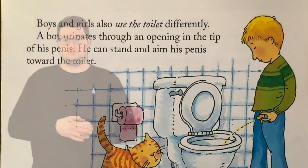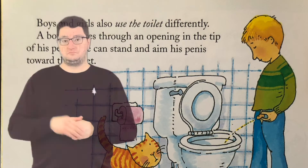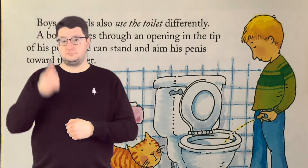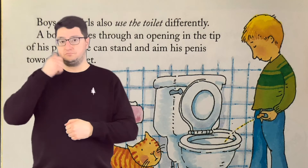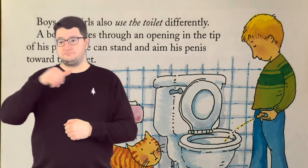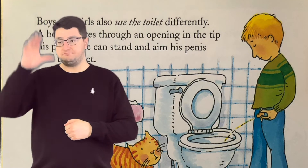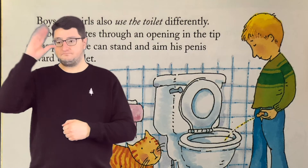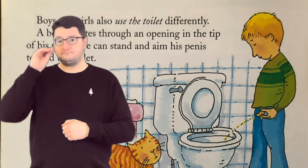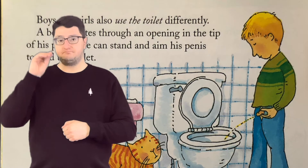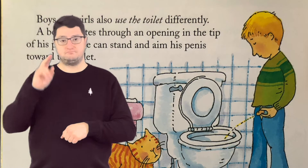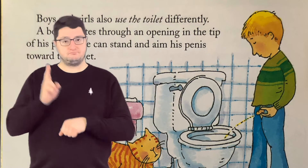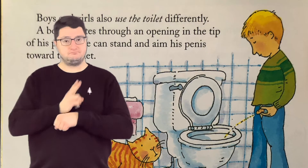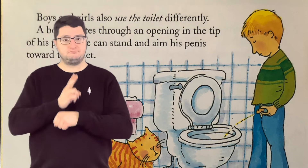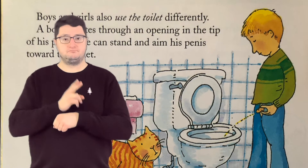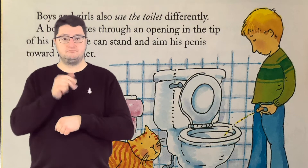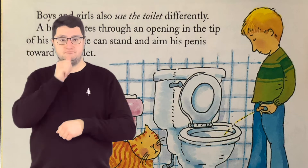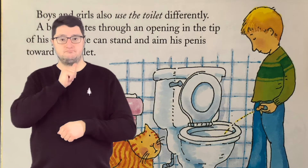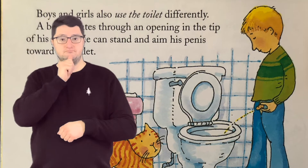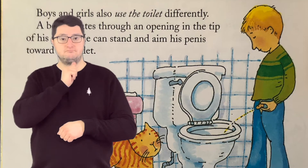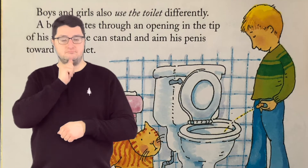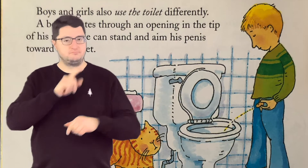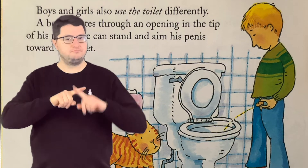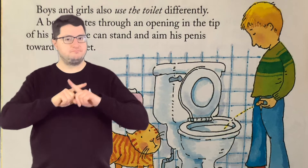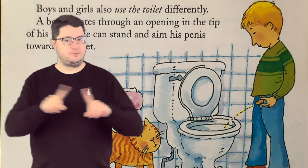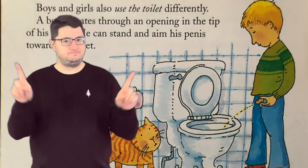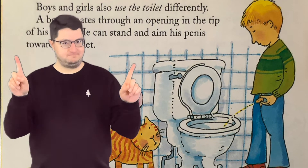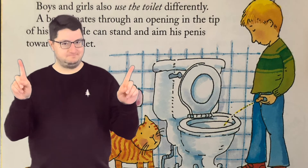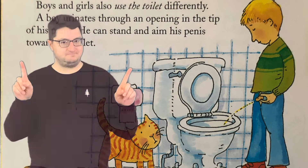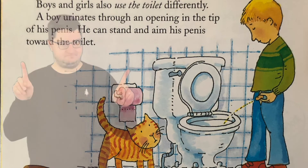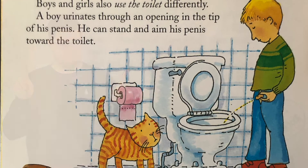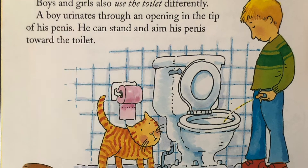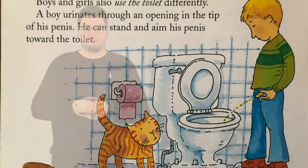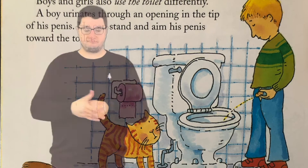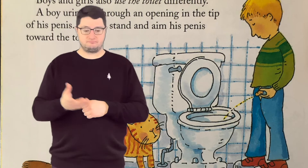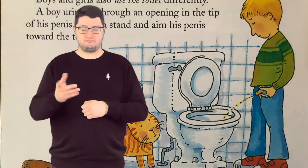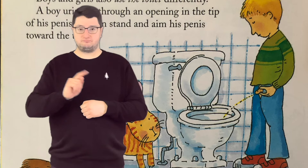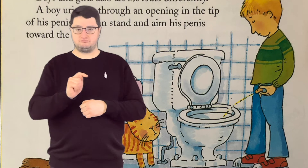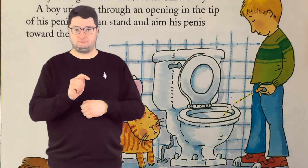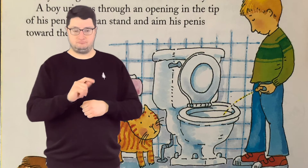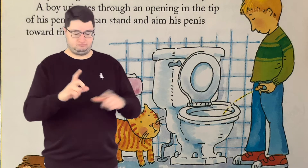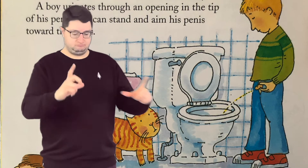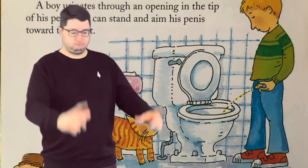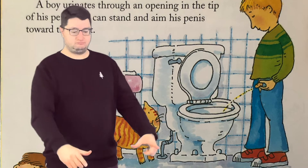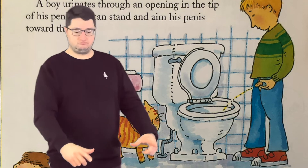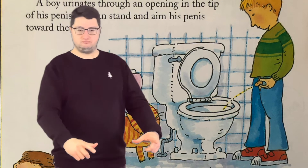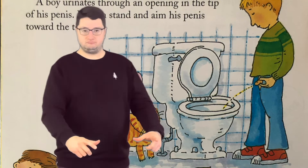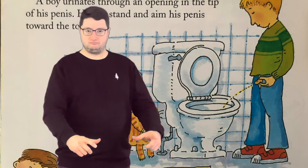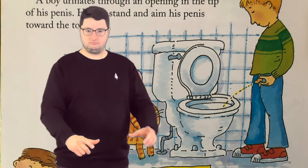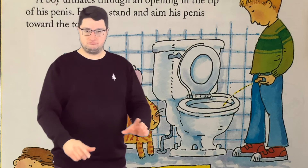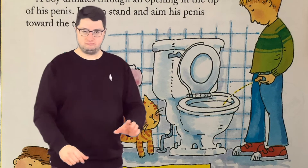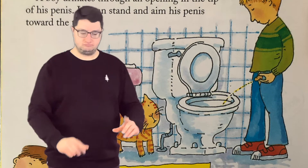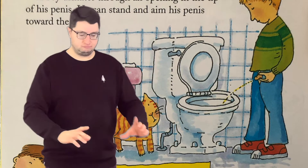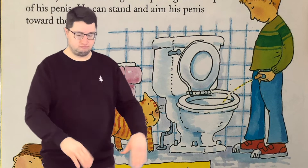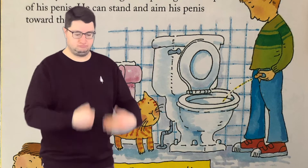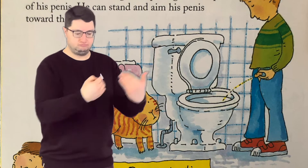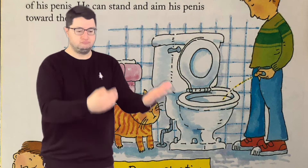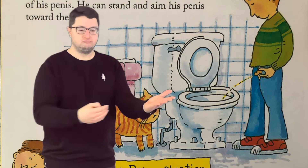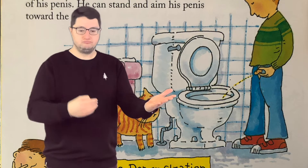Boys and girls also use the toilet differently. A boy urinates through an opening in the tip of his